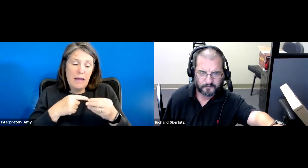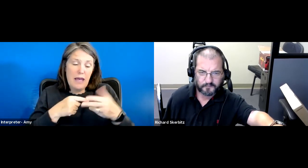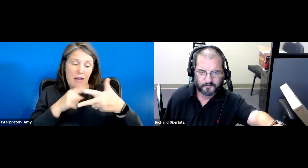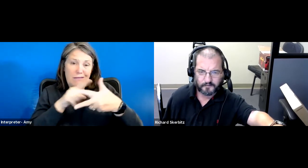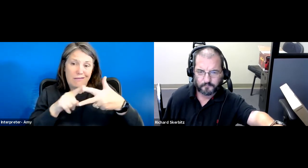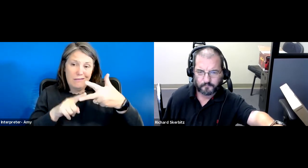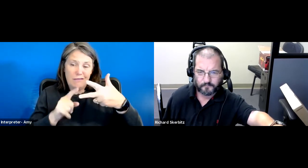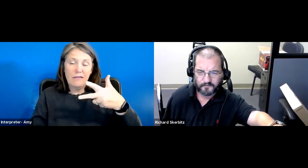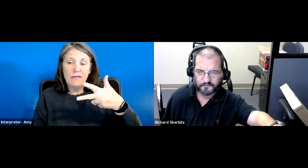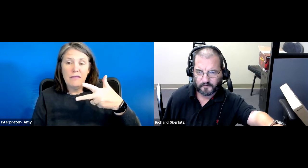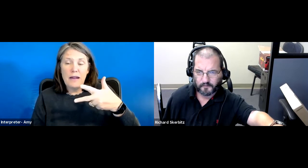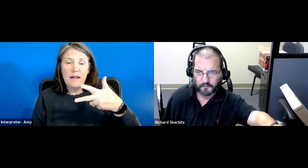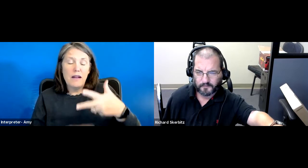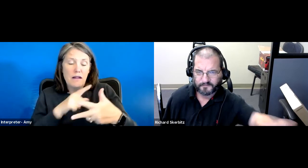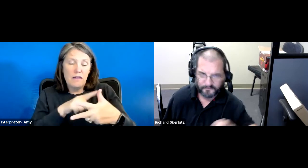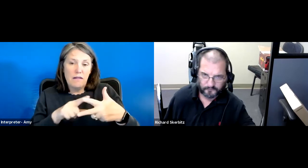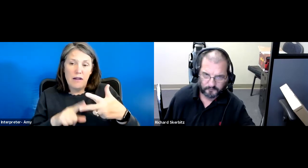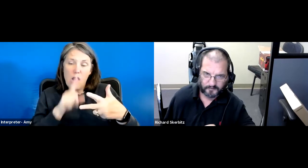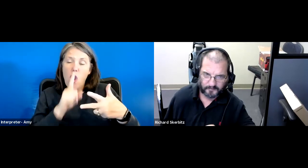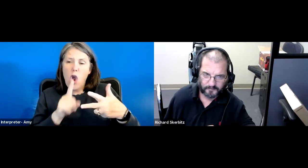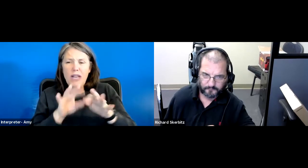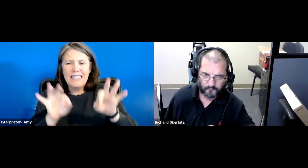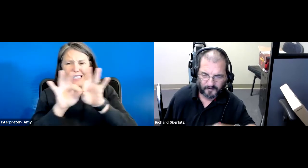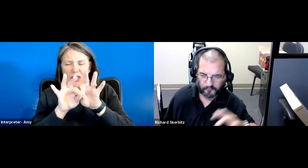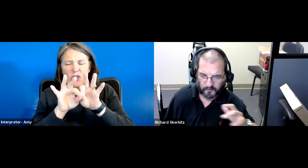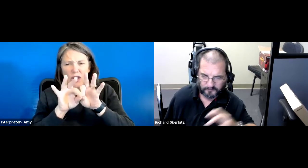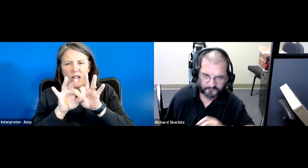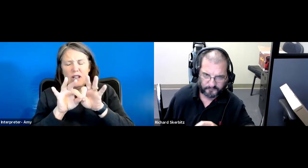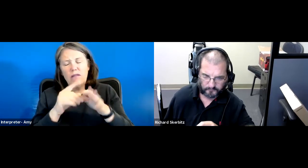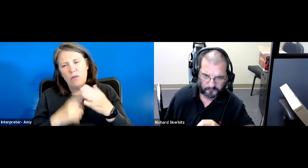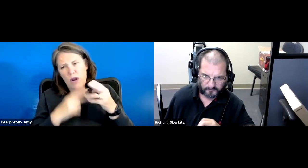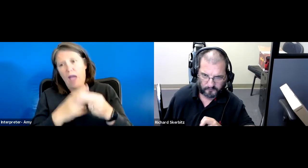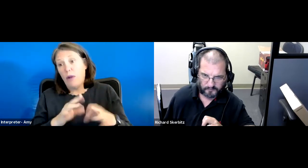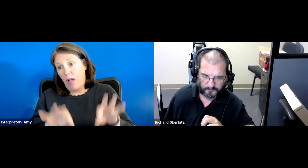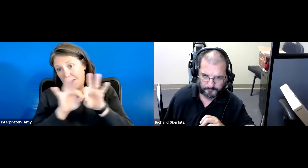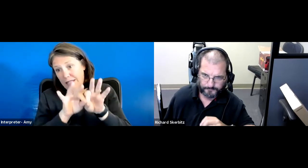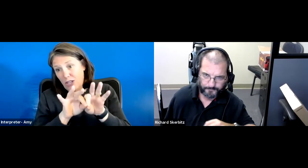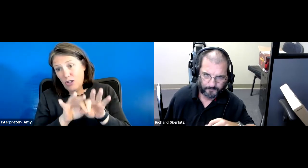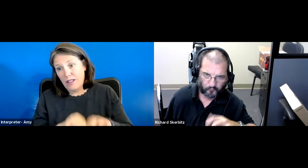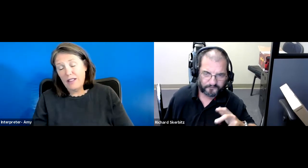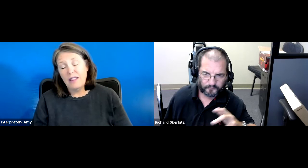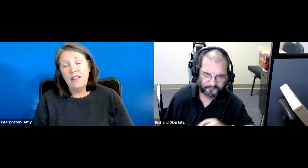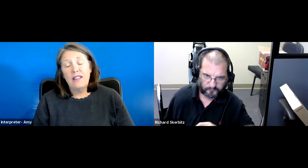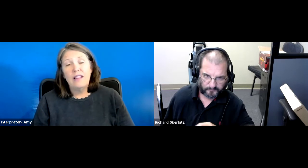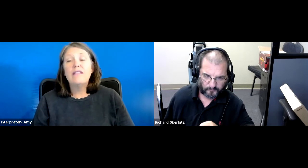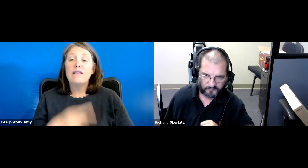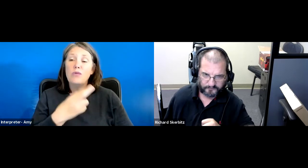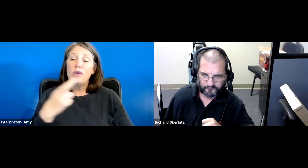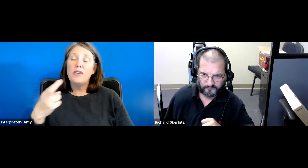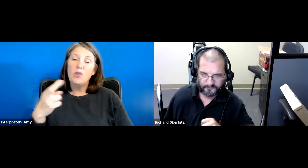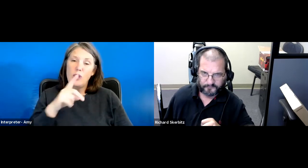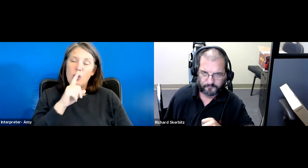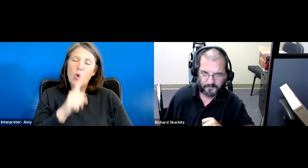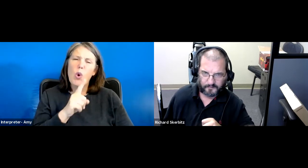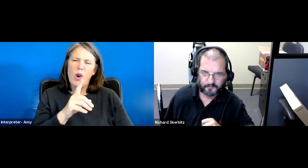those. These are essential, what I would call essential in resources or ingredients